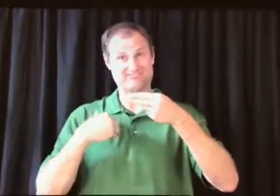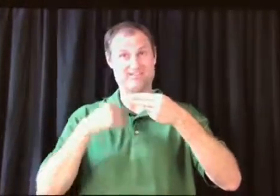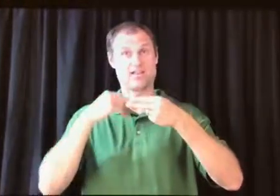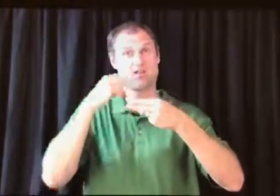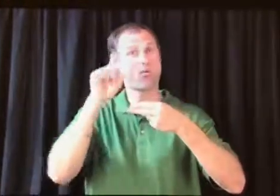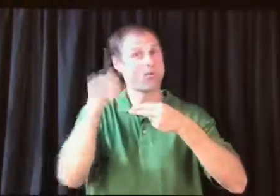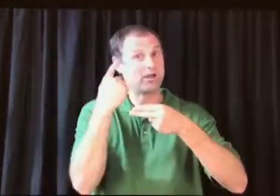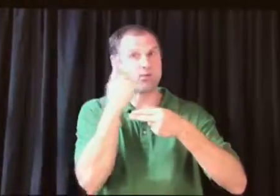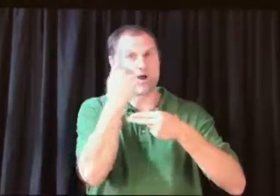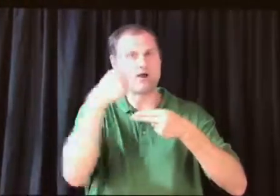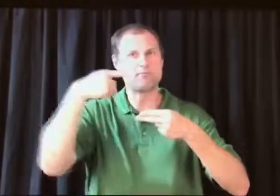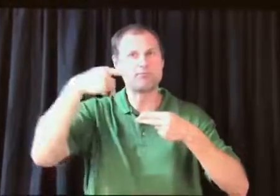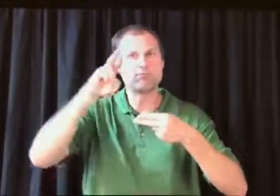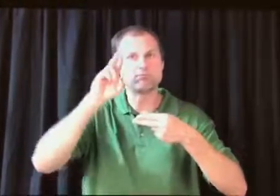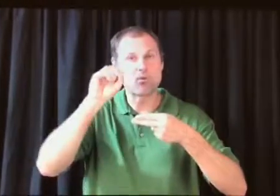structure.